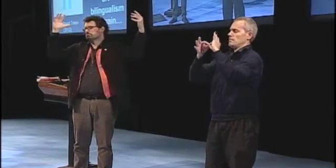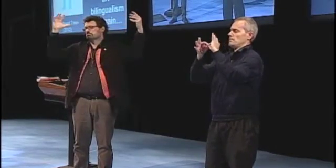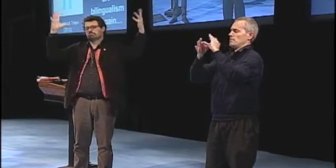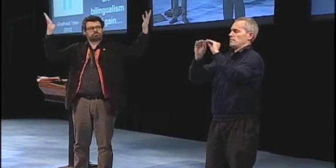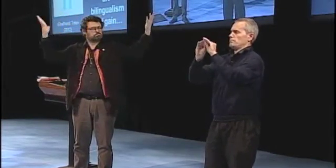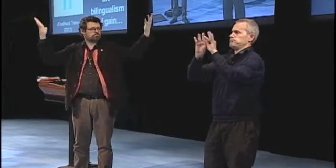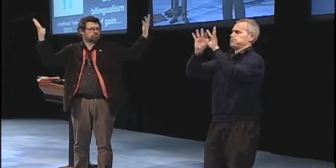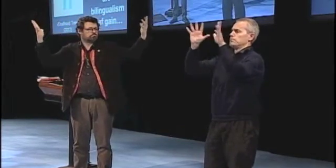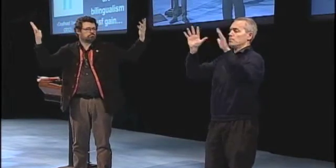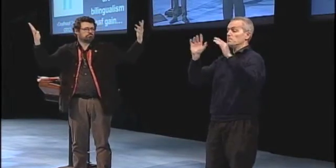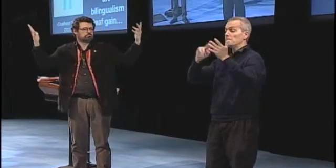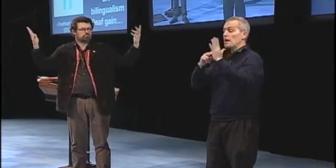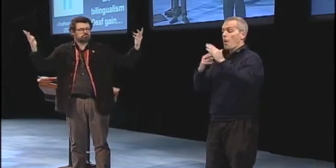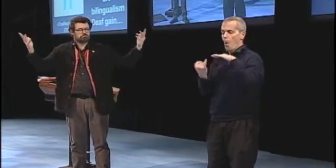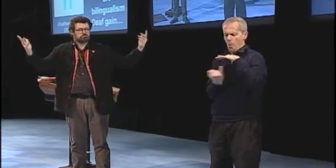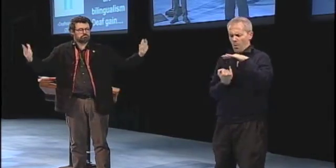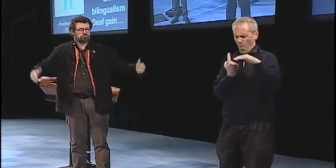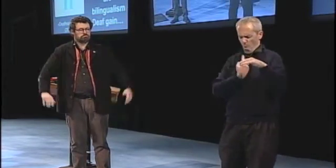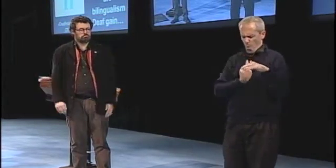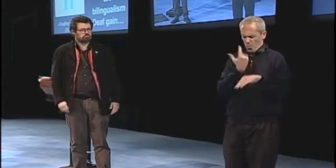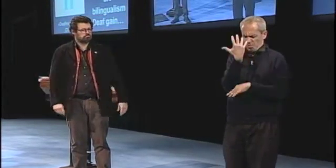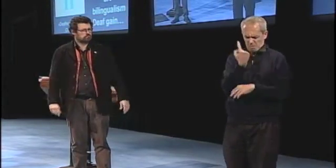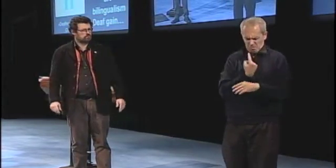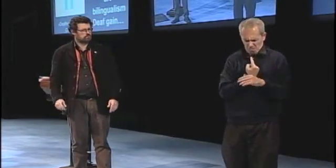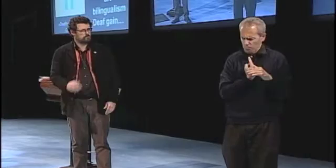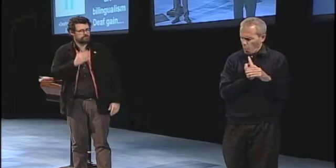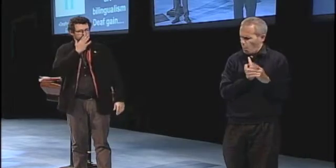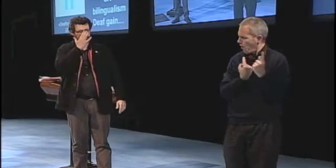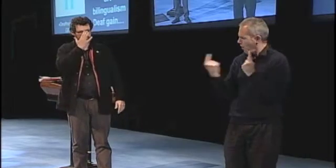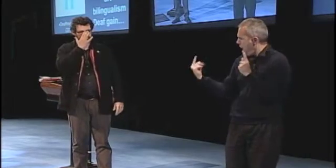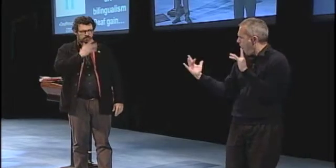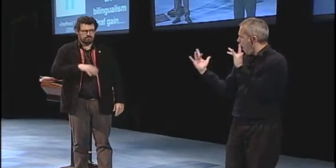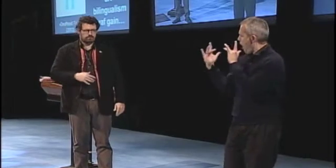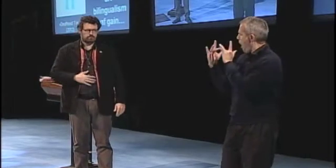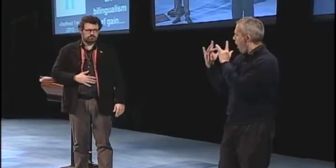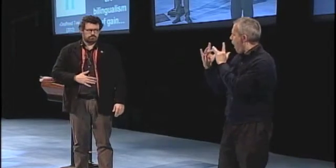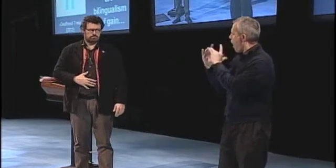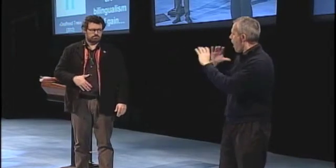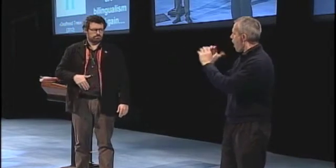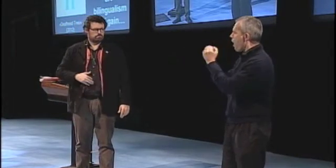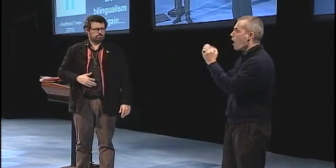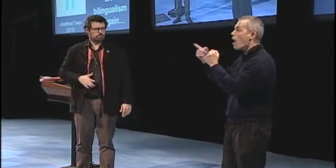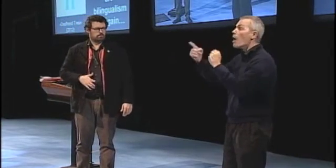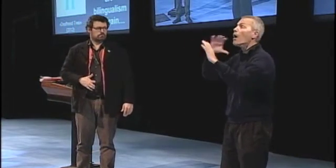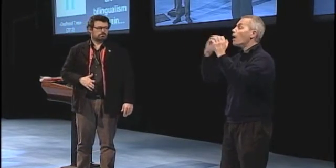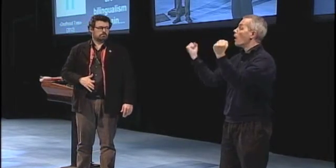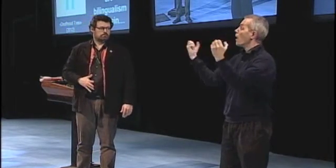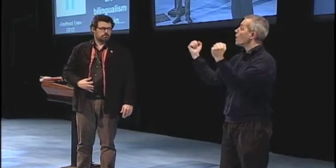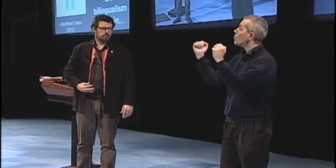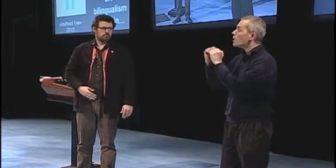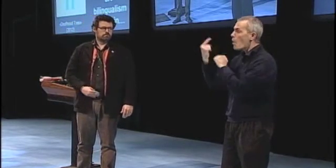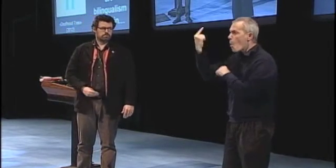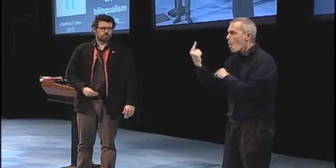So I created this piece called the Deafhood Tree, which goes from being alone. It